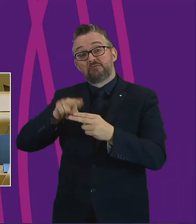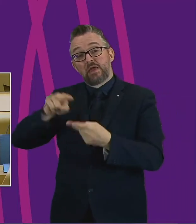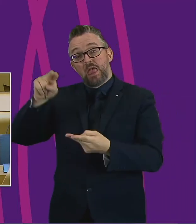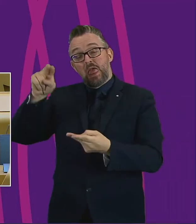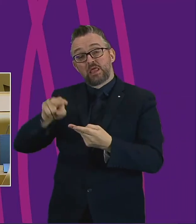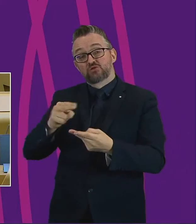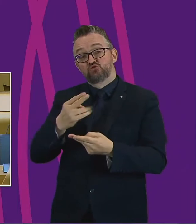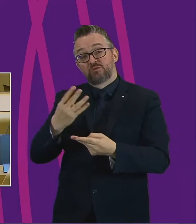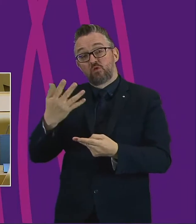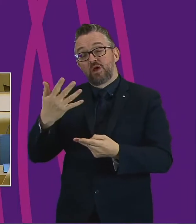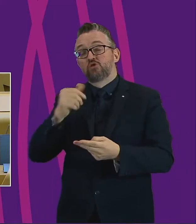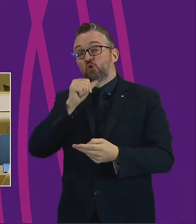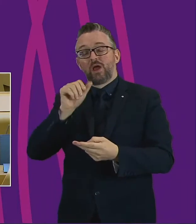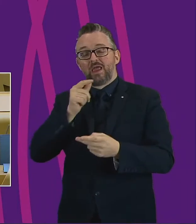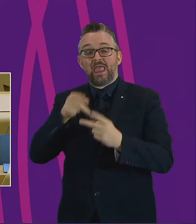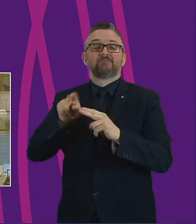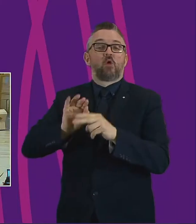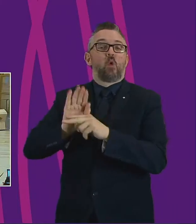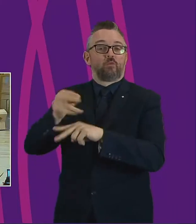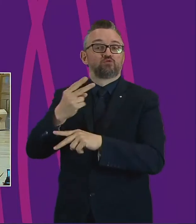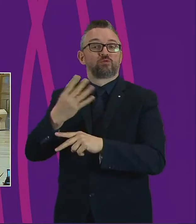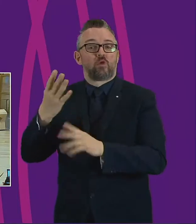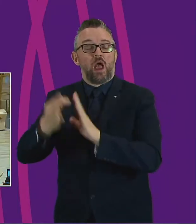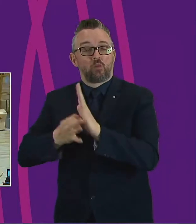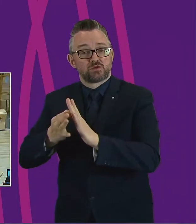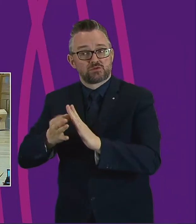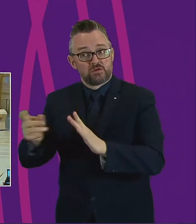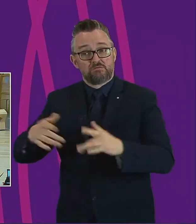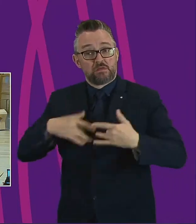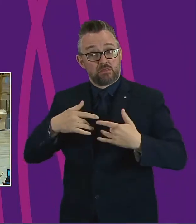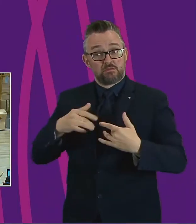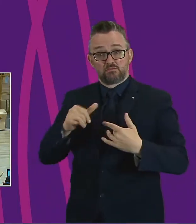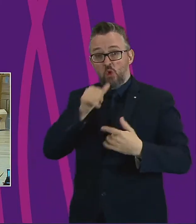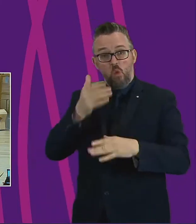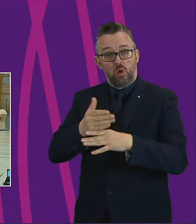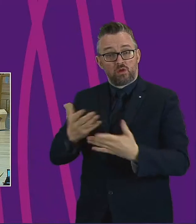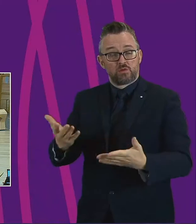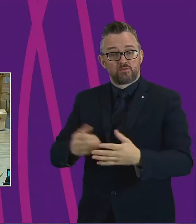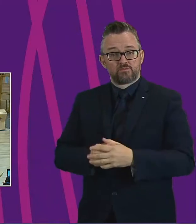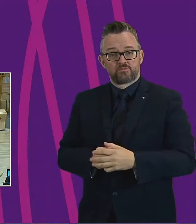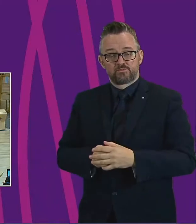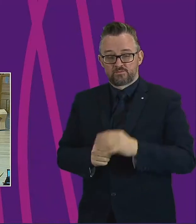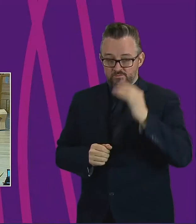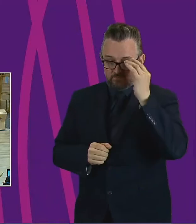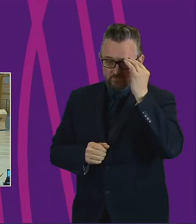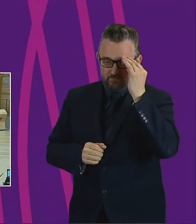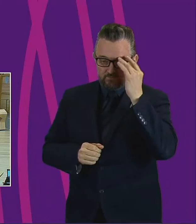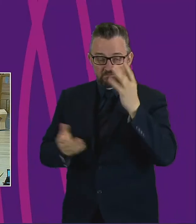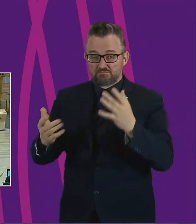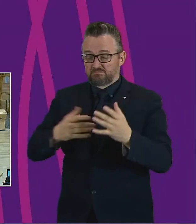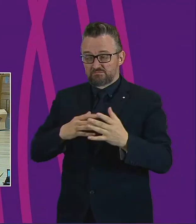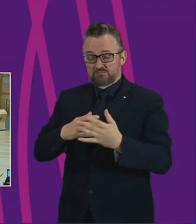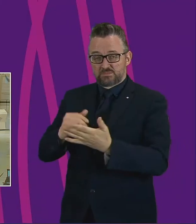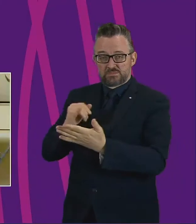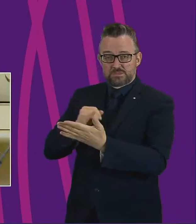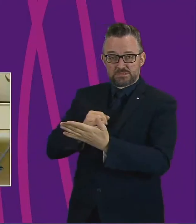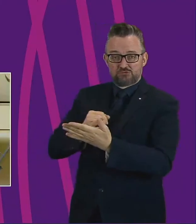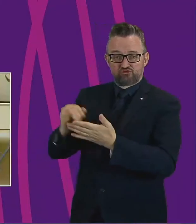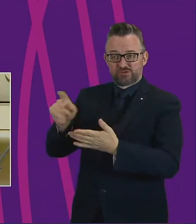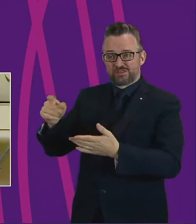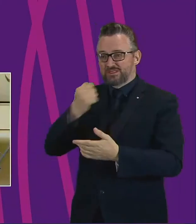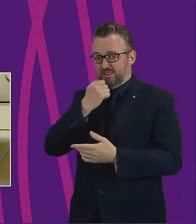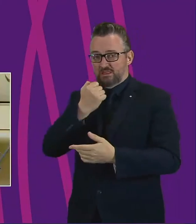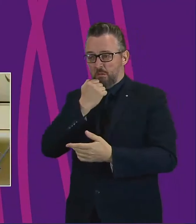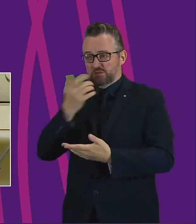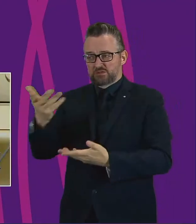Secretary actually think the system will work? Jean Freeman. So I think I would dispute Mr Briggsy's figures.